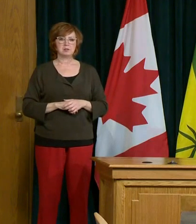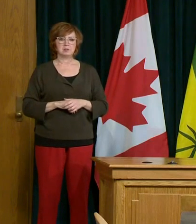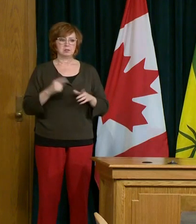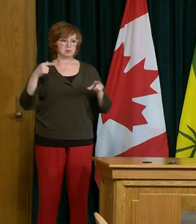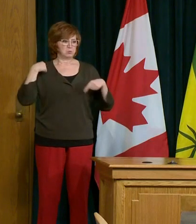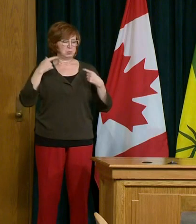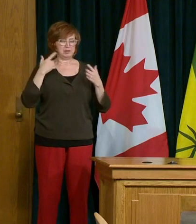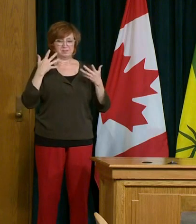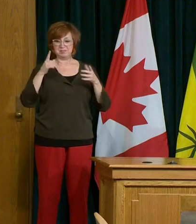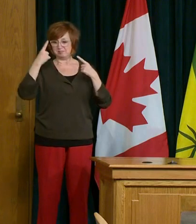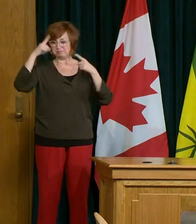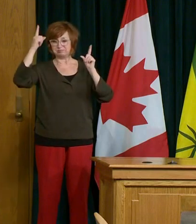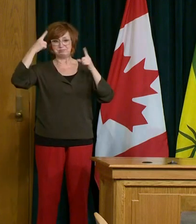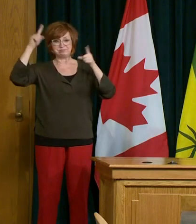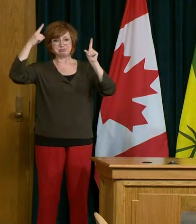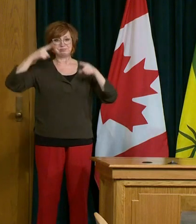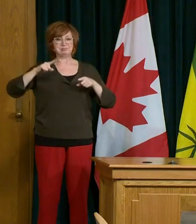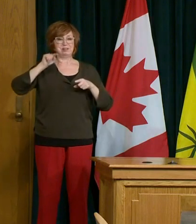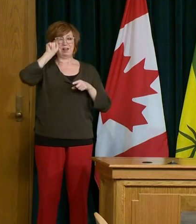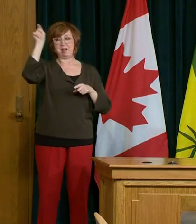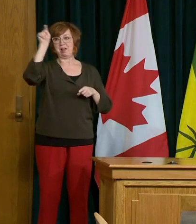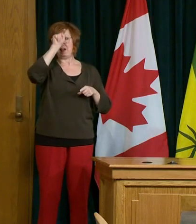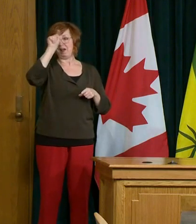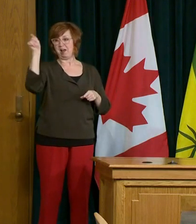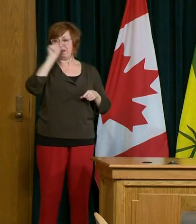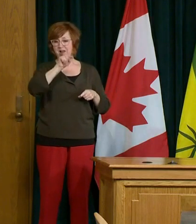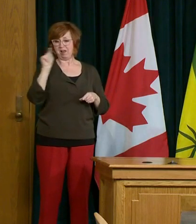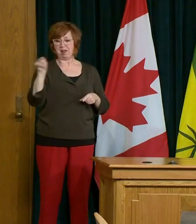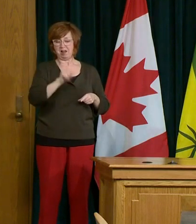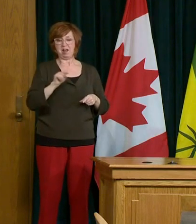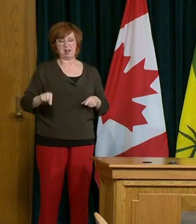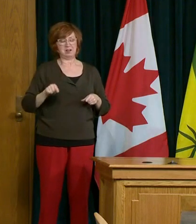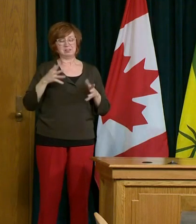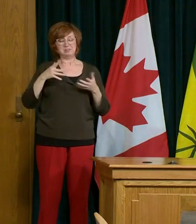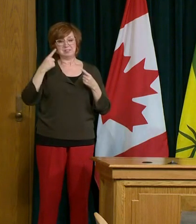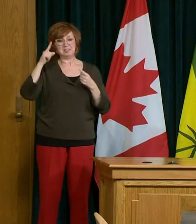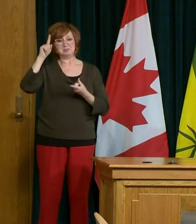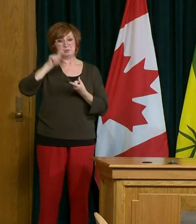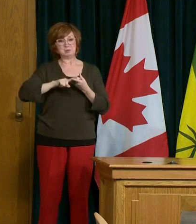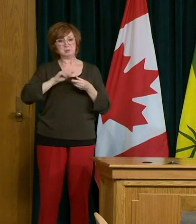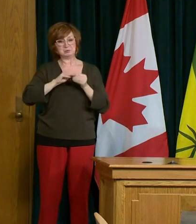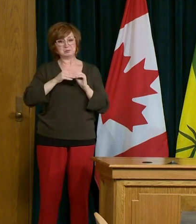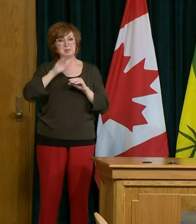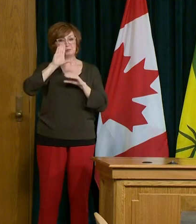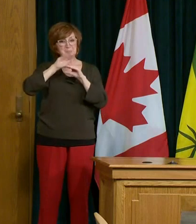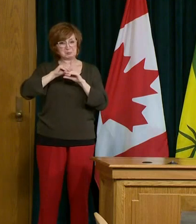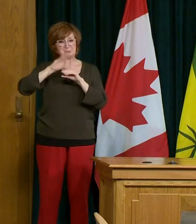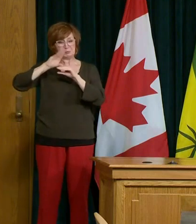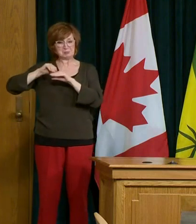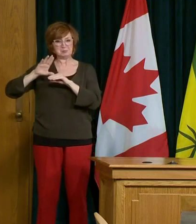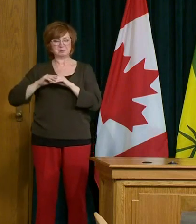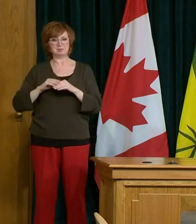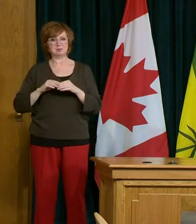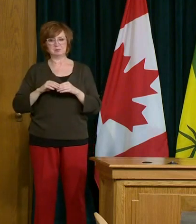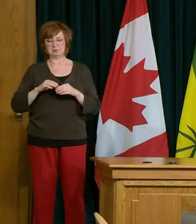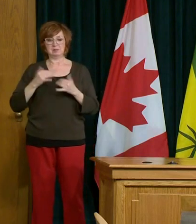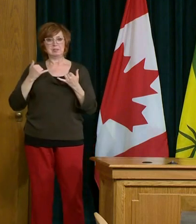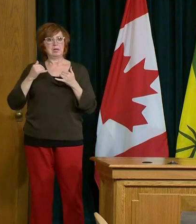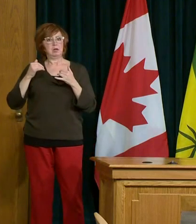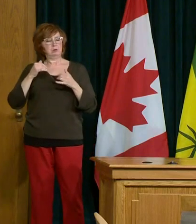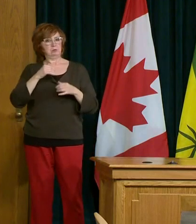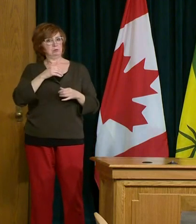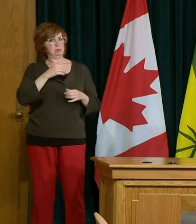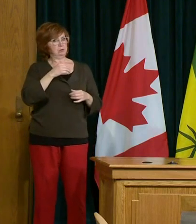curve time and time again in community after community and in facility after facility. And as the world looks to recover, we